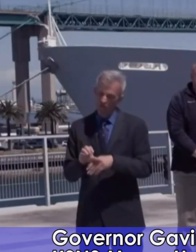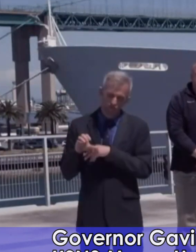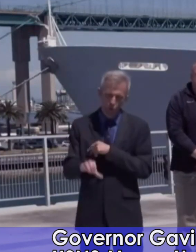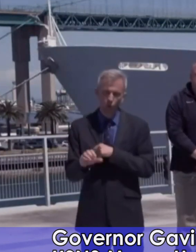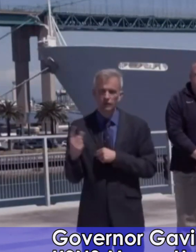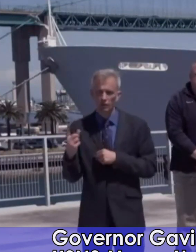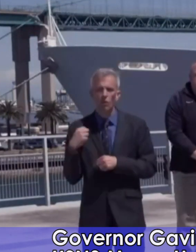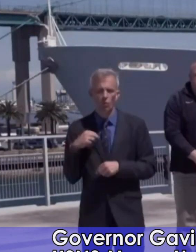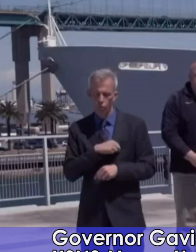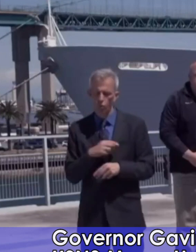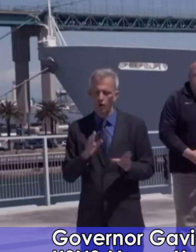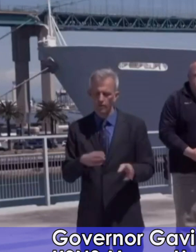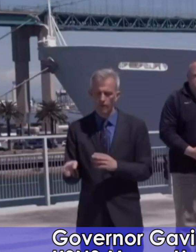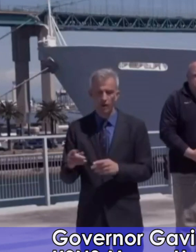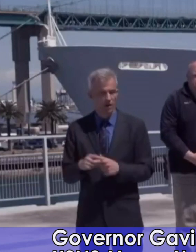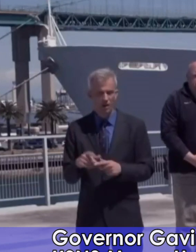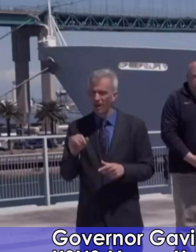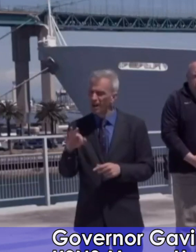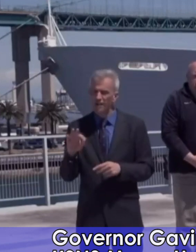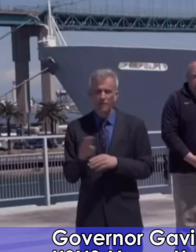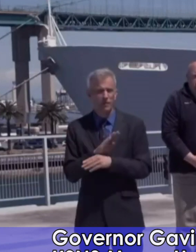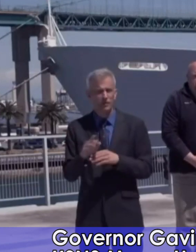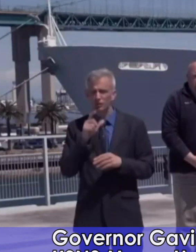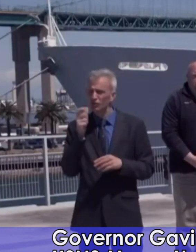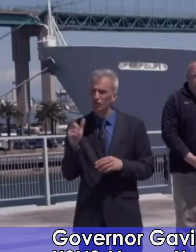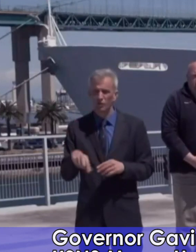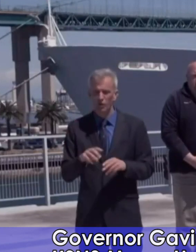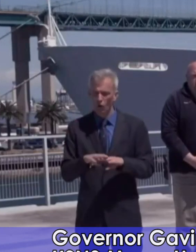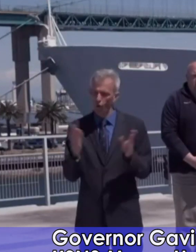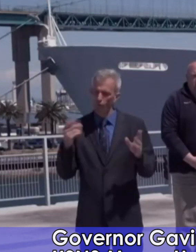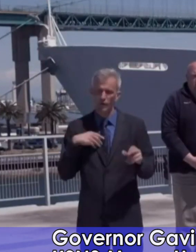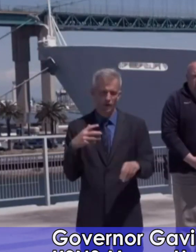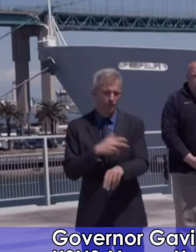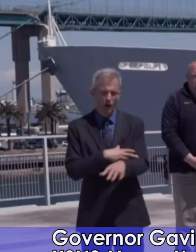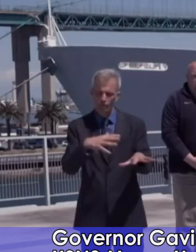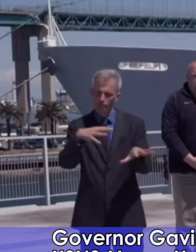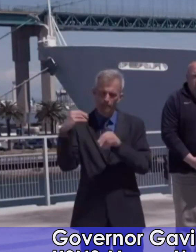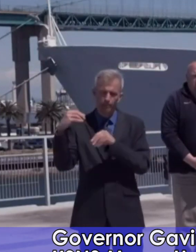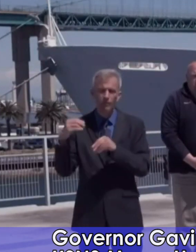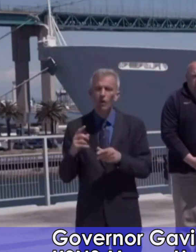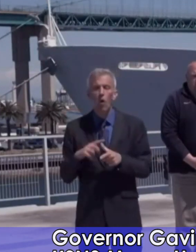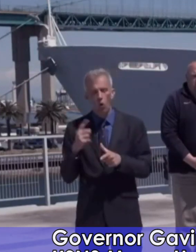power off at a business that shouldn't be open, or whether it's giving somebody a